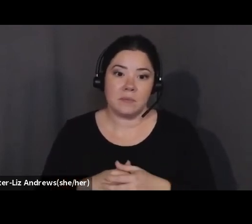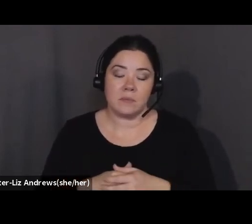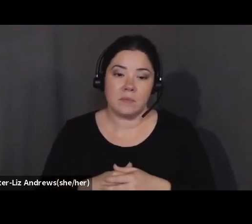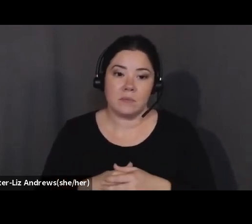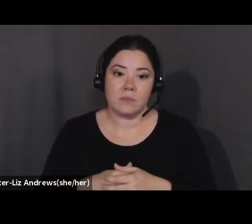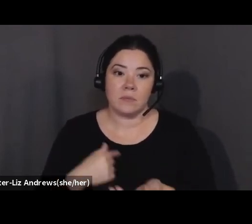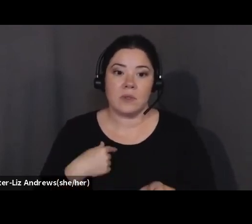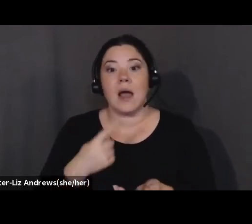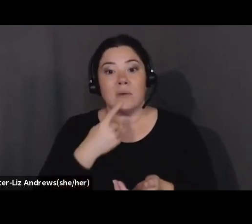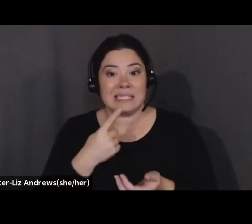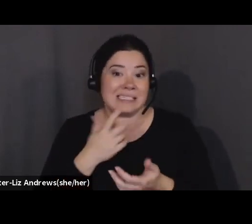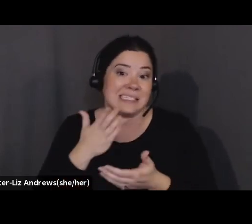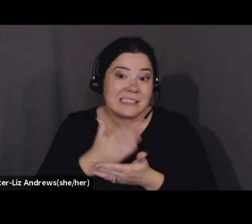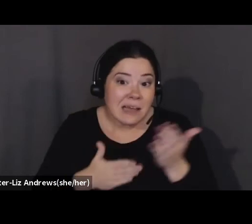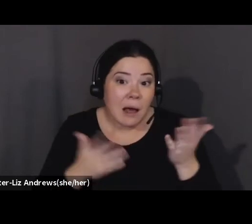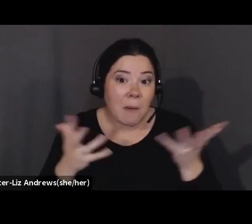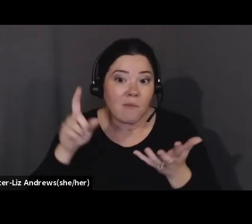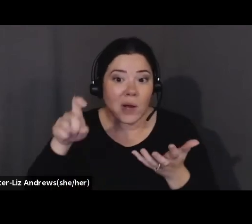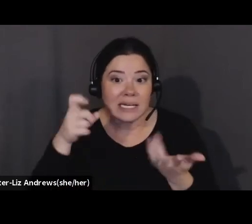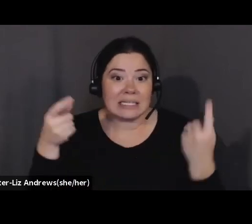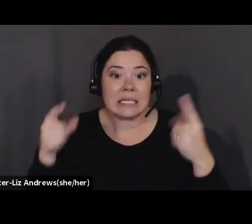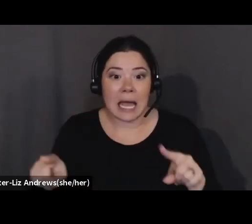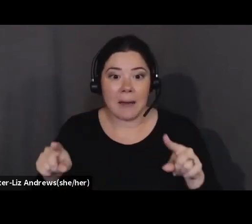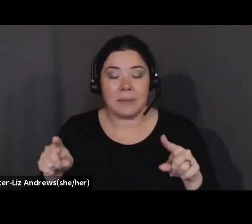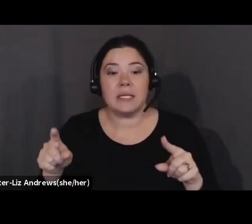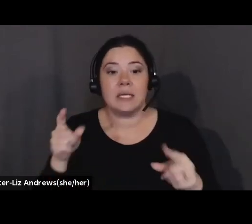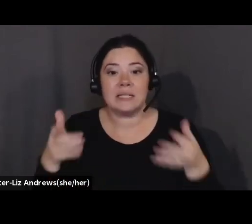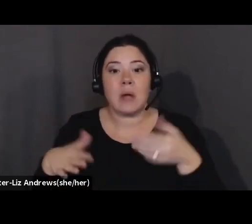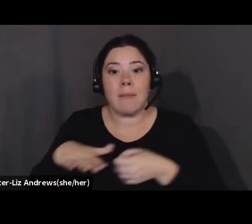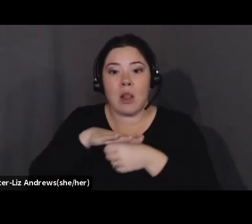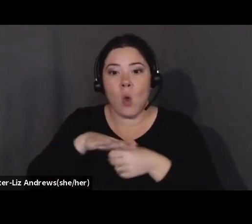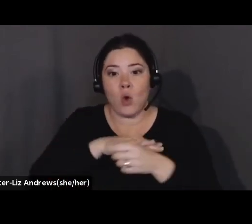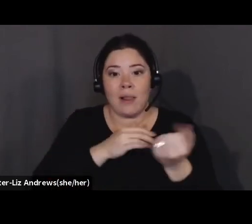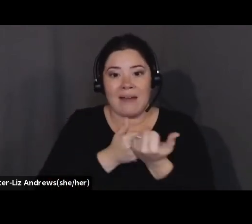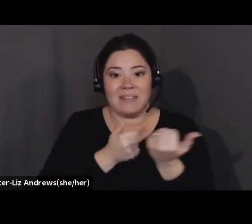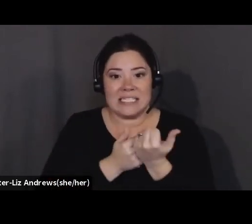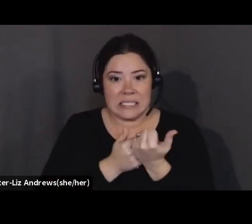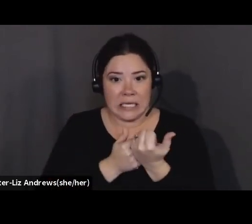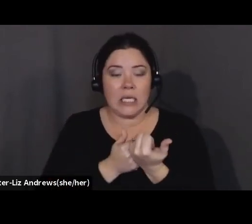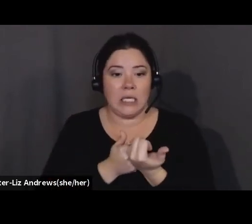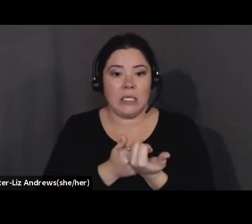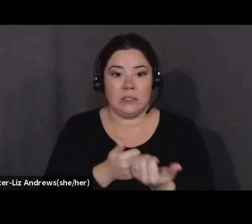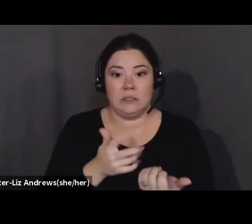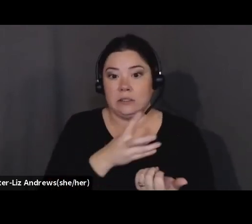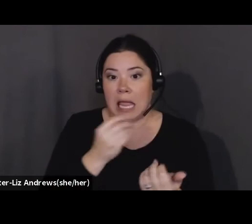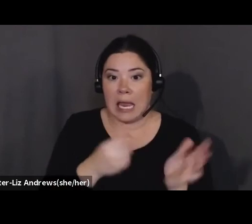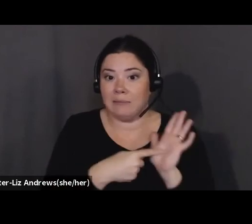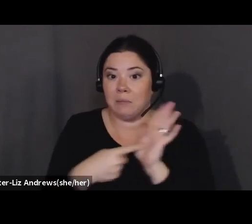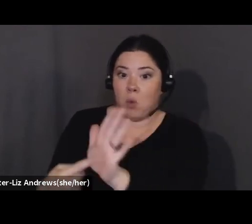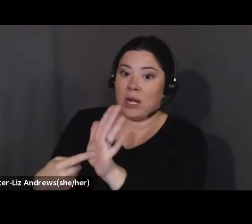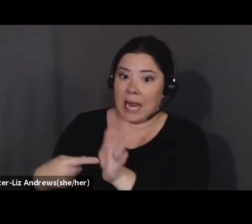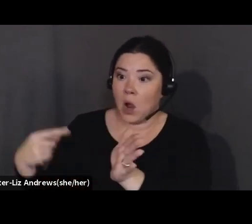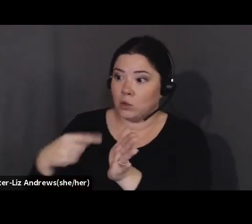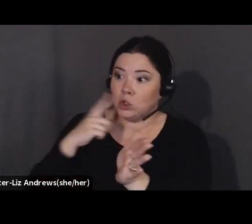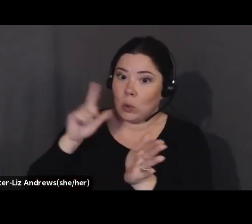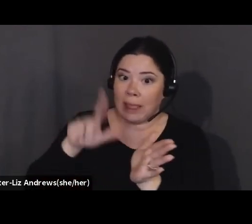some of what needs to happen is probably local advocacy and pointing out to